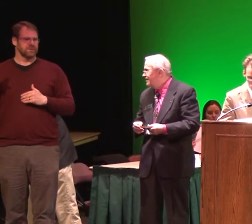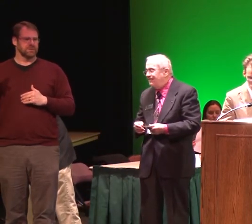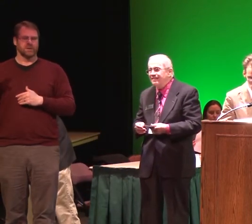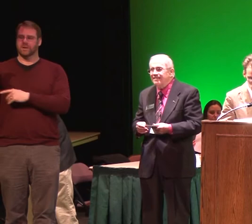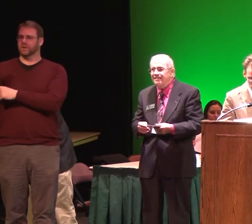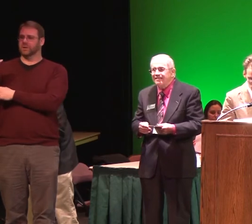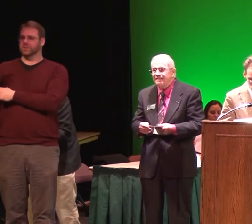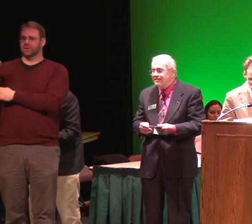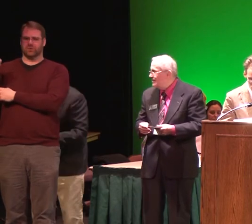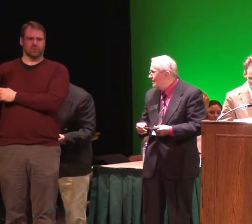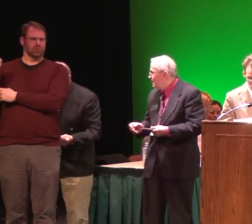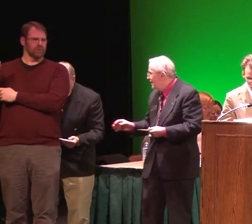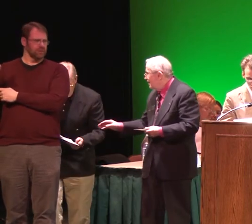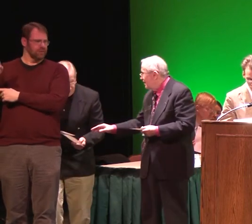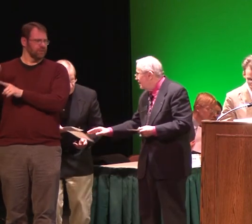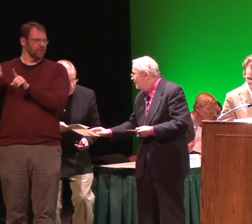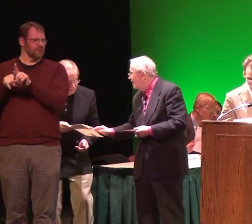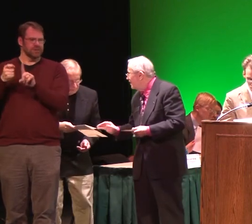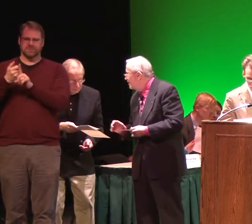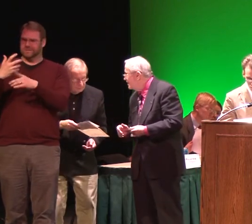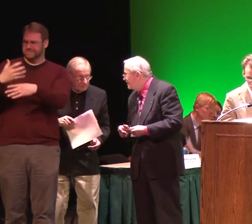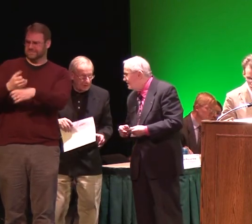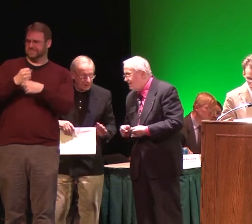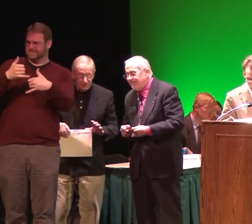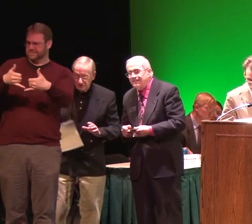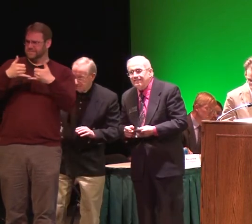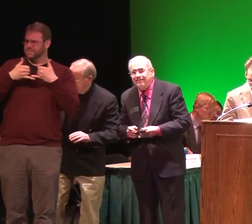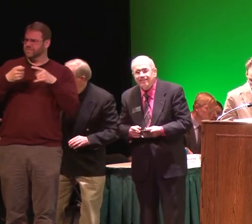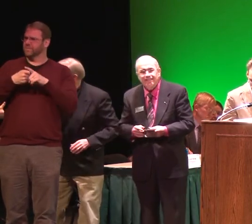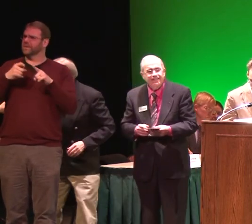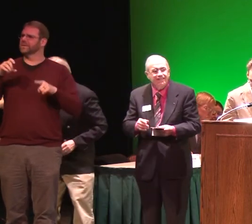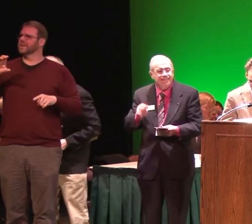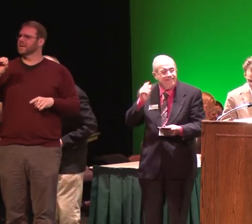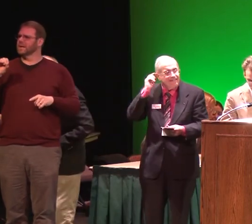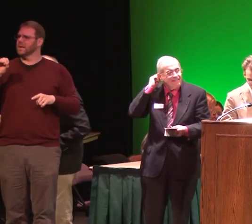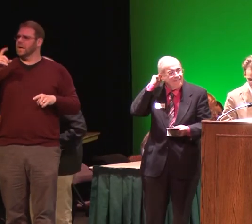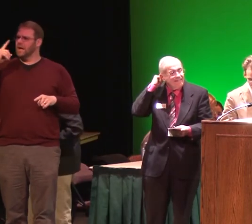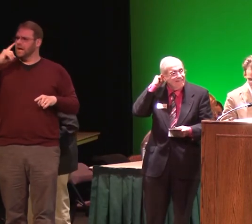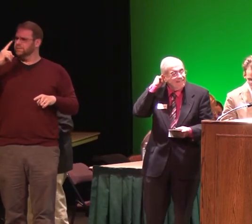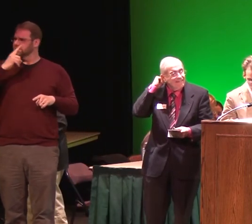Christopher has also won an award from the section of the Optical Society of America.